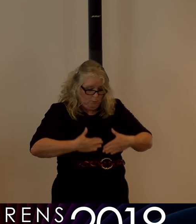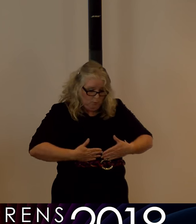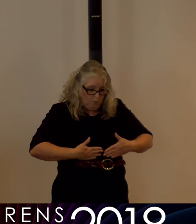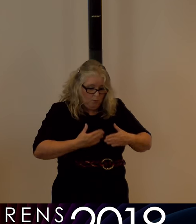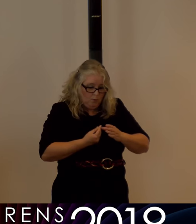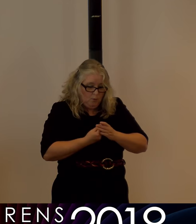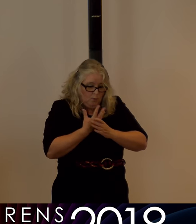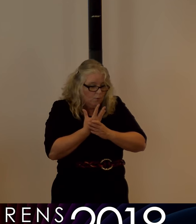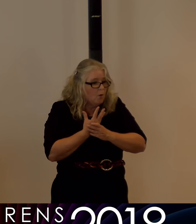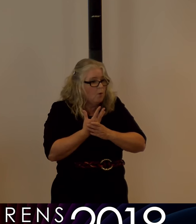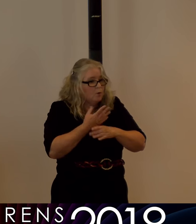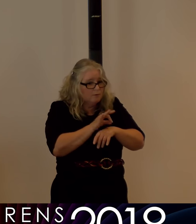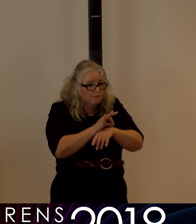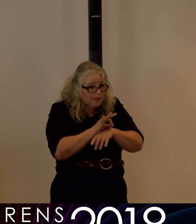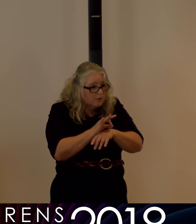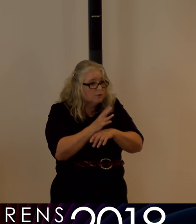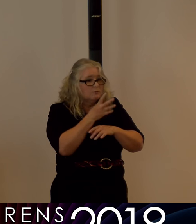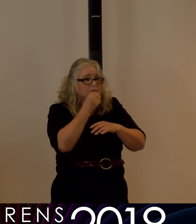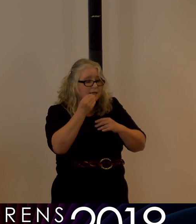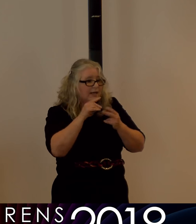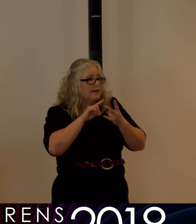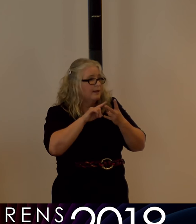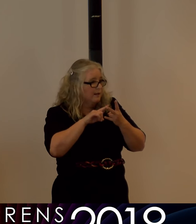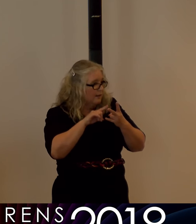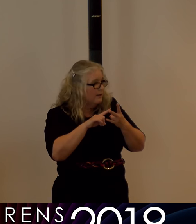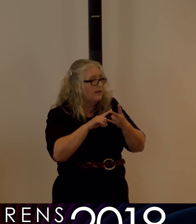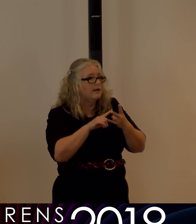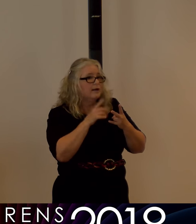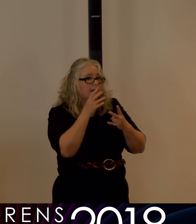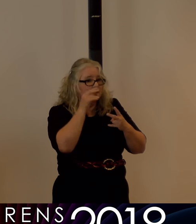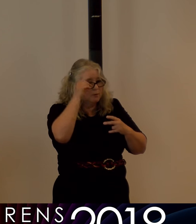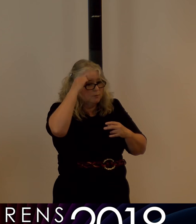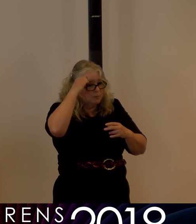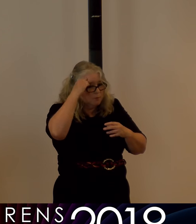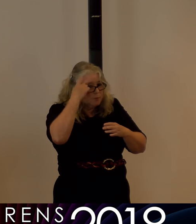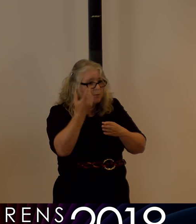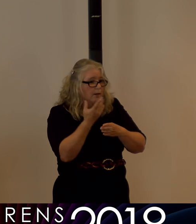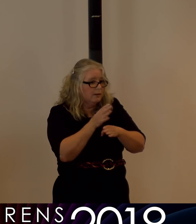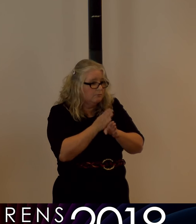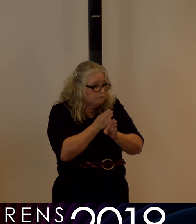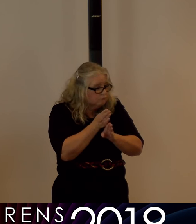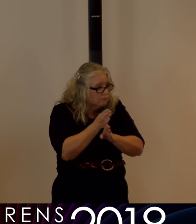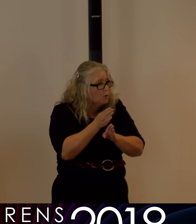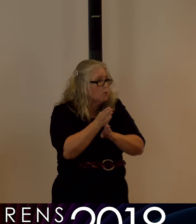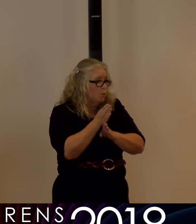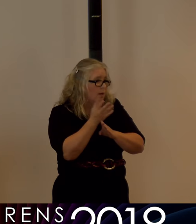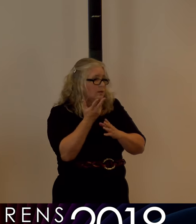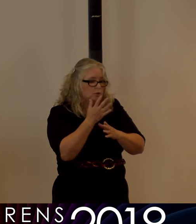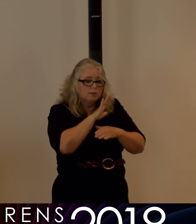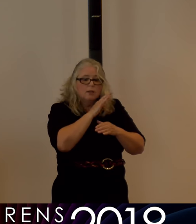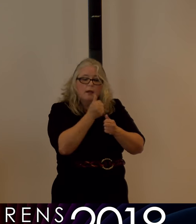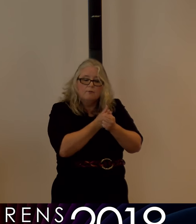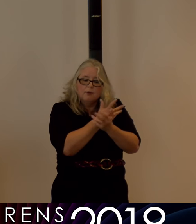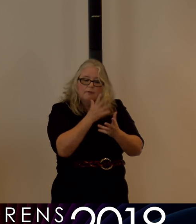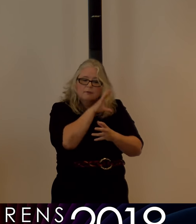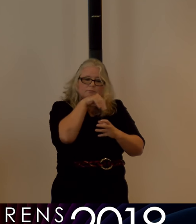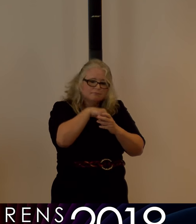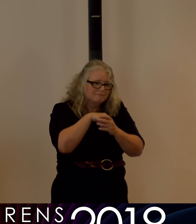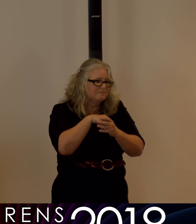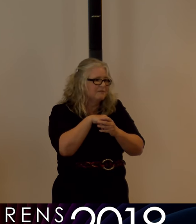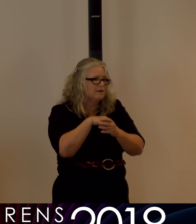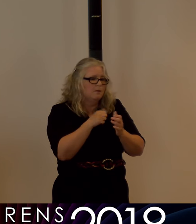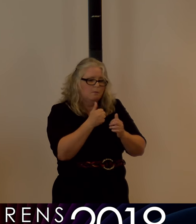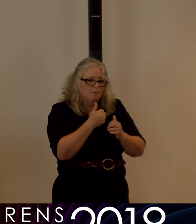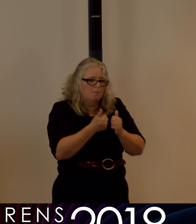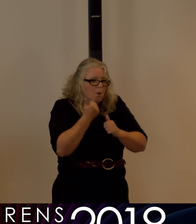on immune abnormalities, neurology. It's all in, I mean, the what I can think of as the most